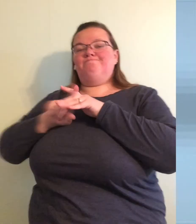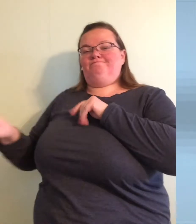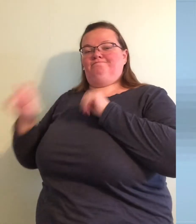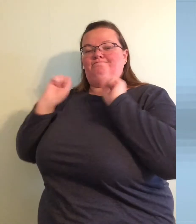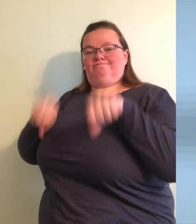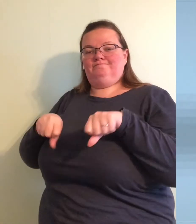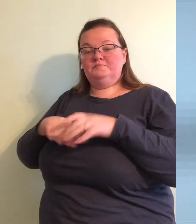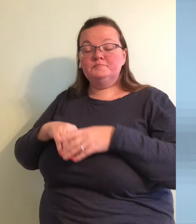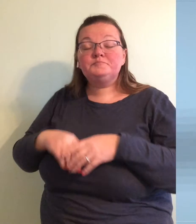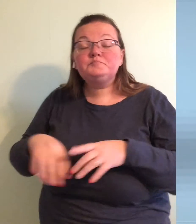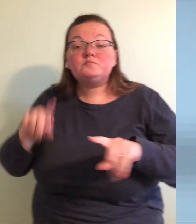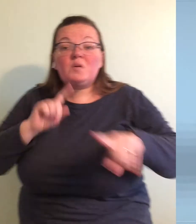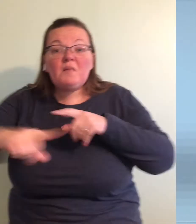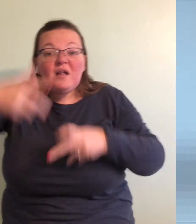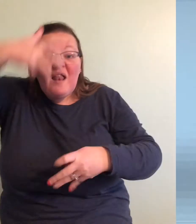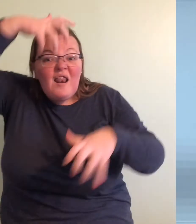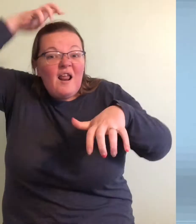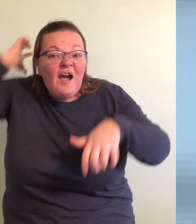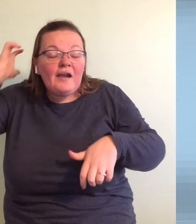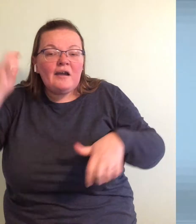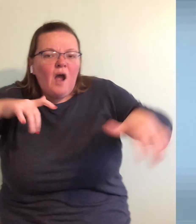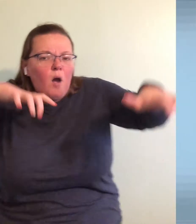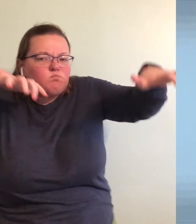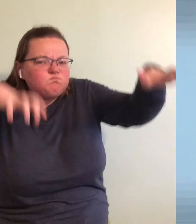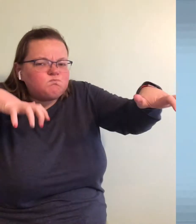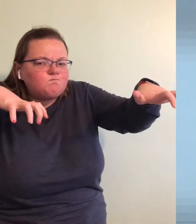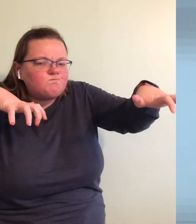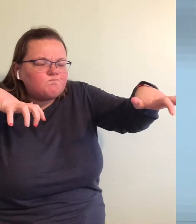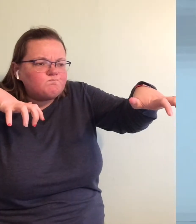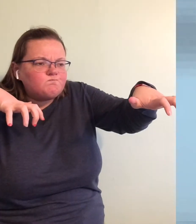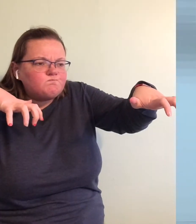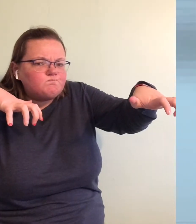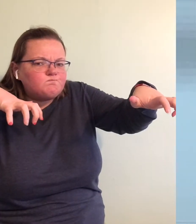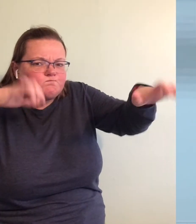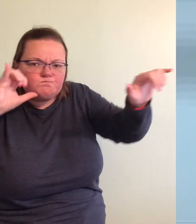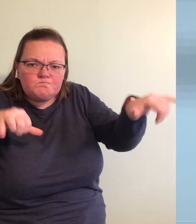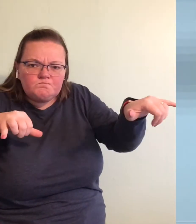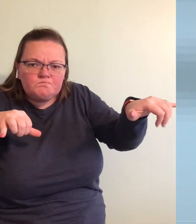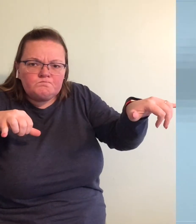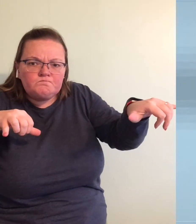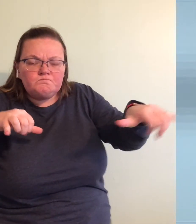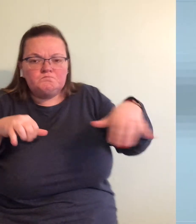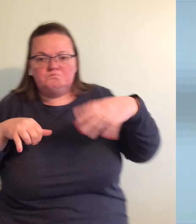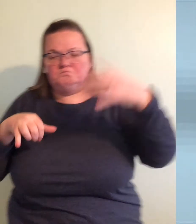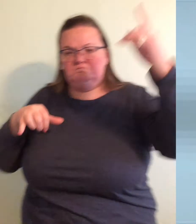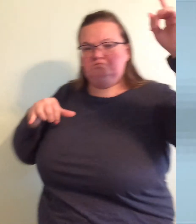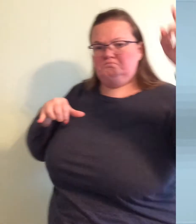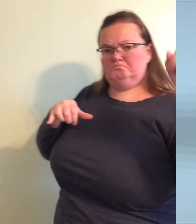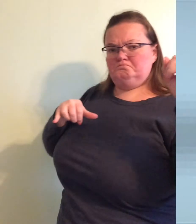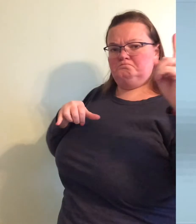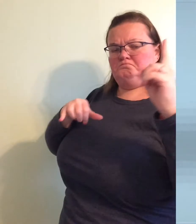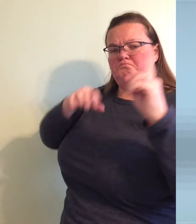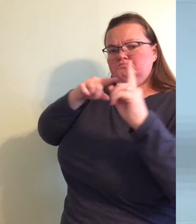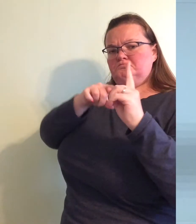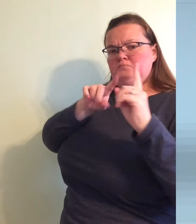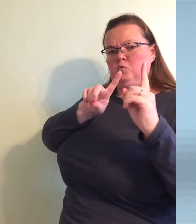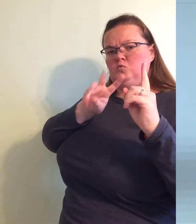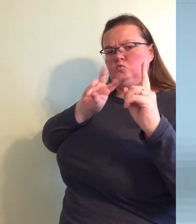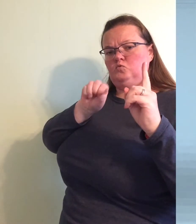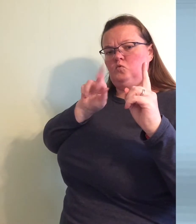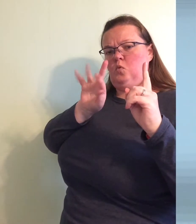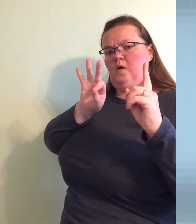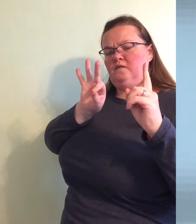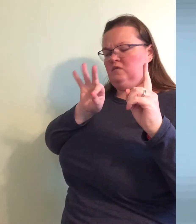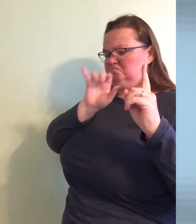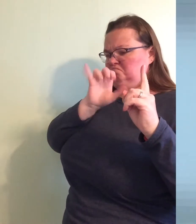escape. But still, the lion never moved, nor did the dwarf. And now at last Edmund remembered what the others